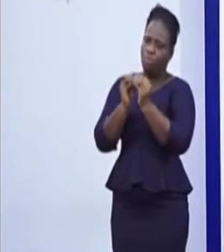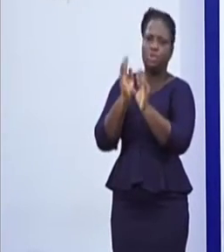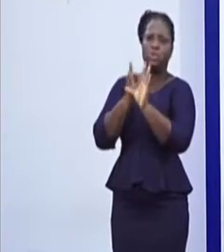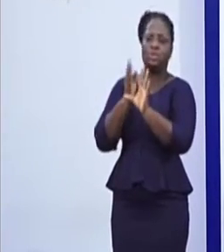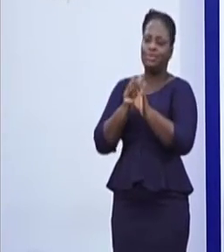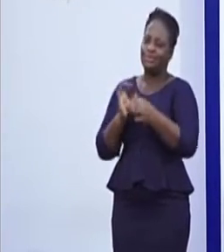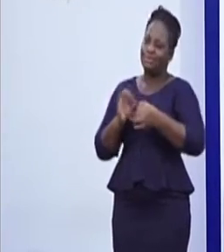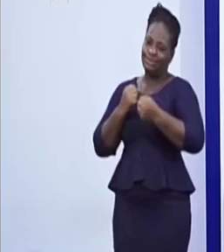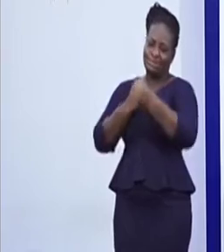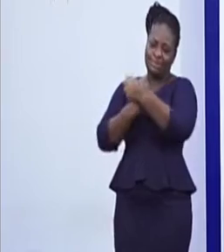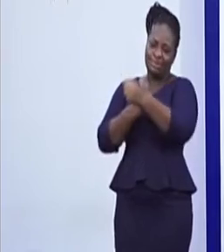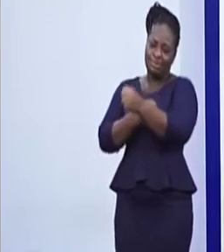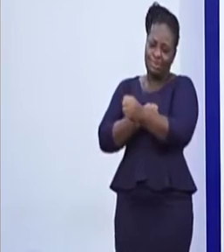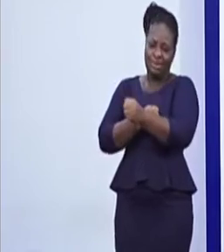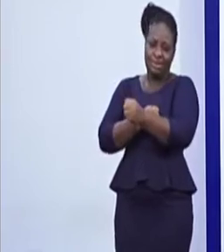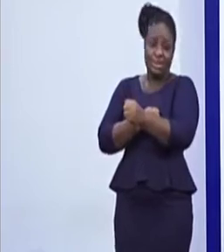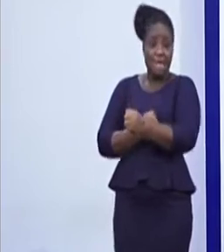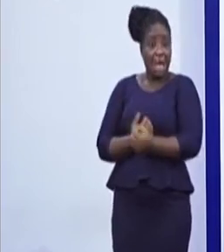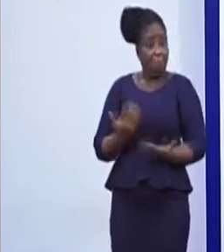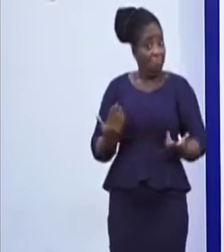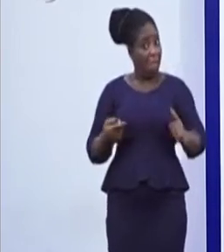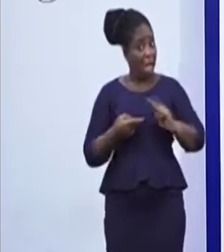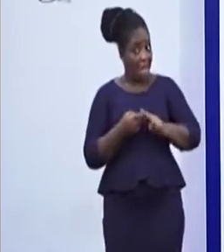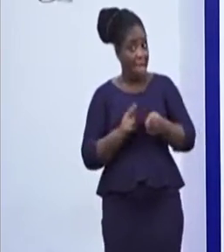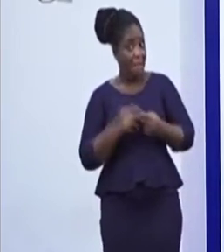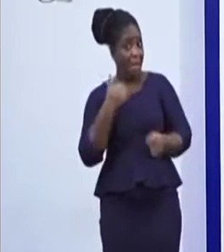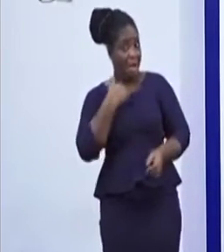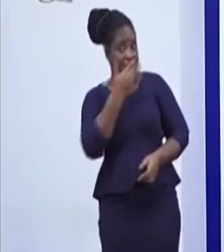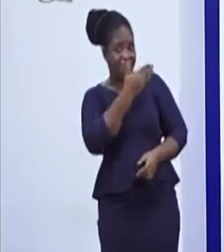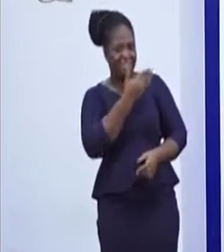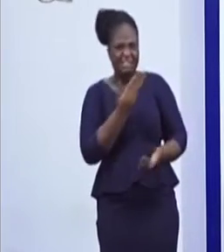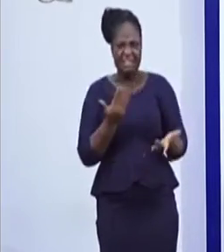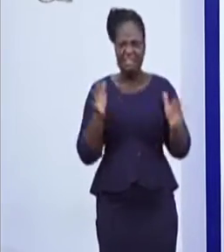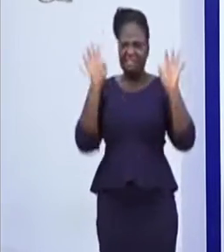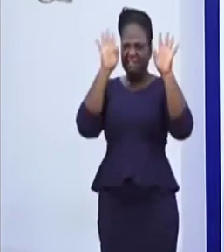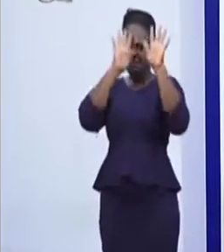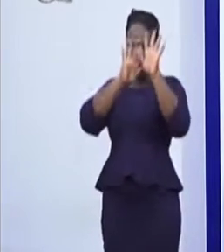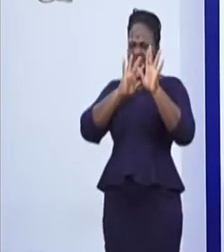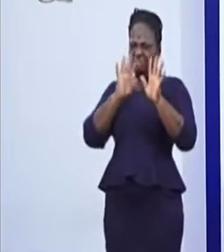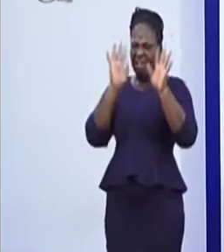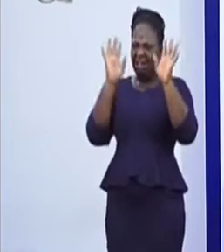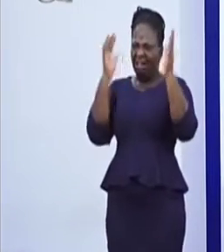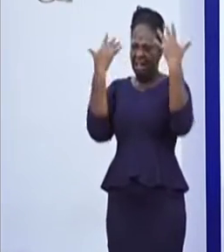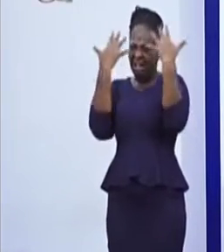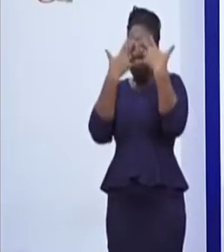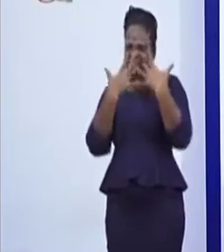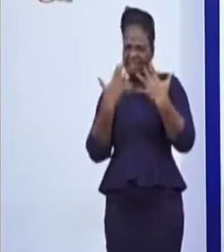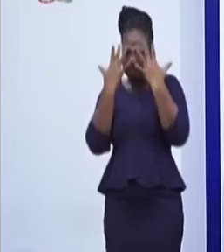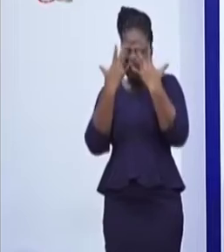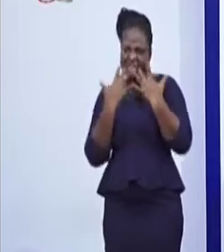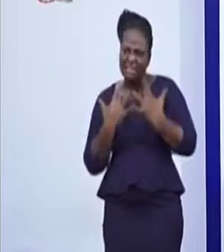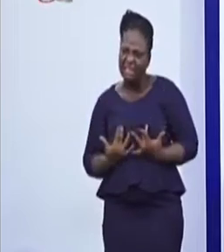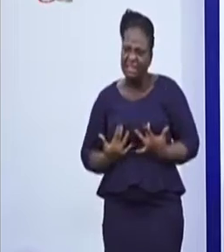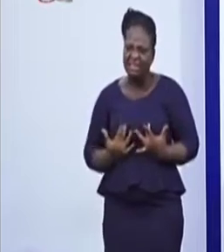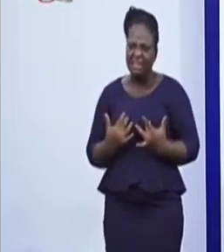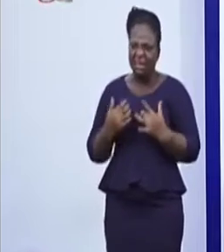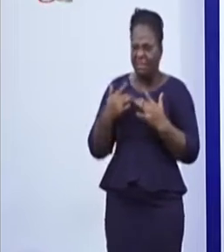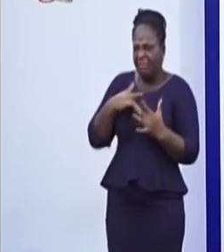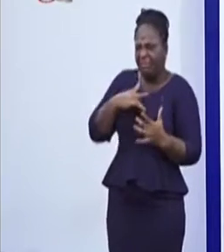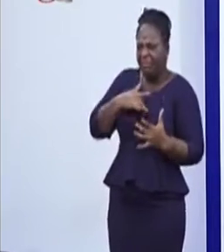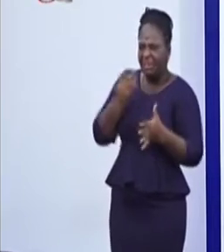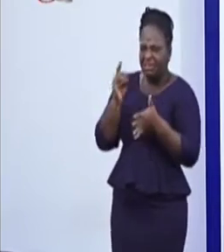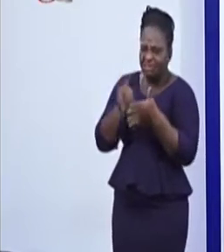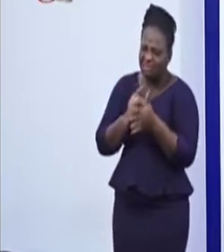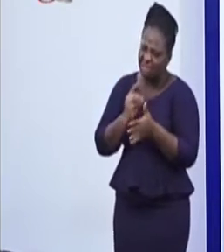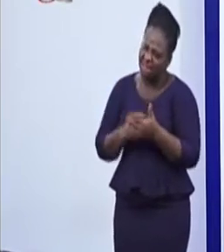support. There are numbers out there. So if you are anxious, if you're worried, if you feel stigmatized, if you feel discriminated against,